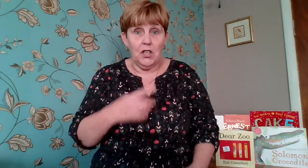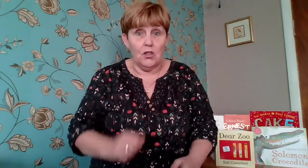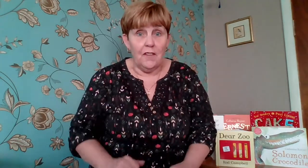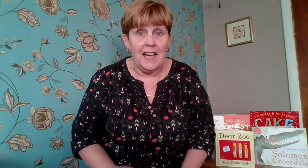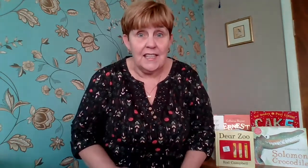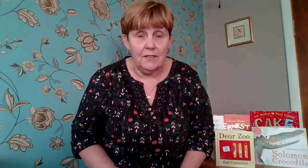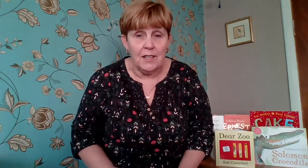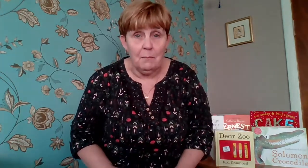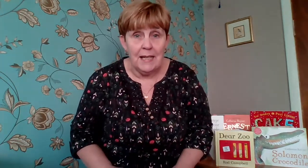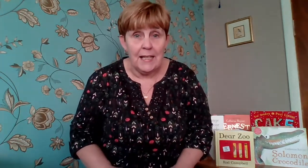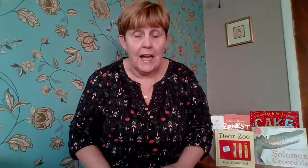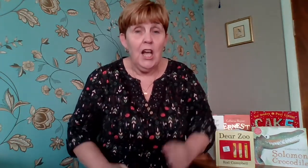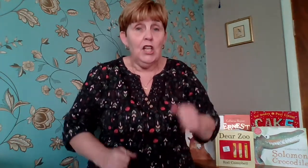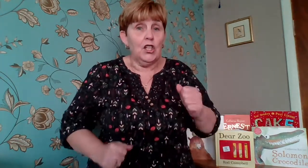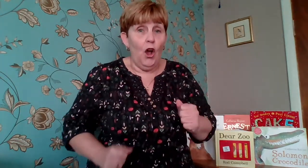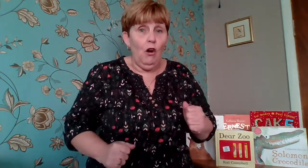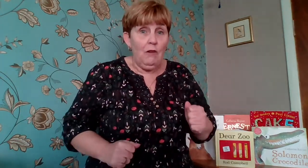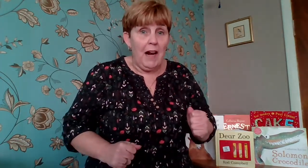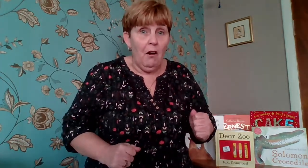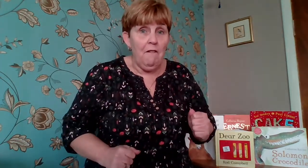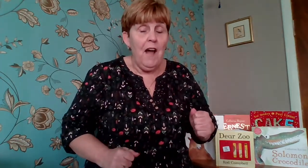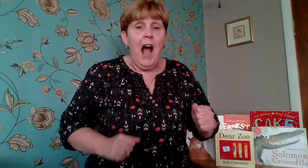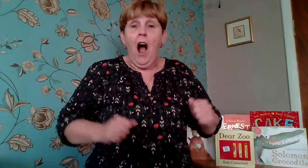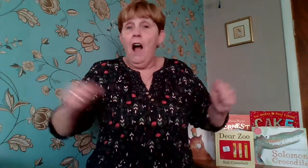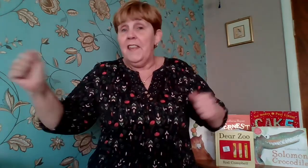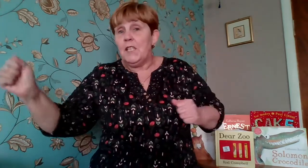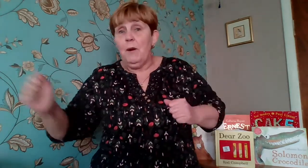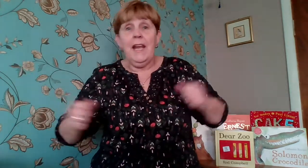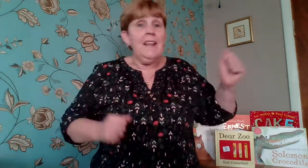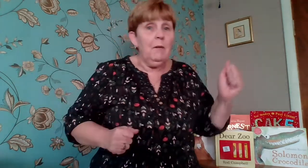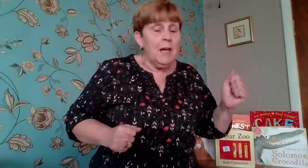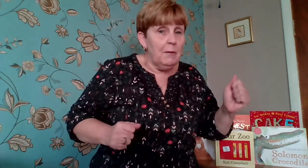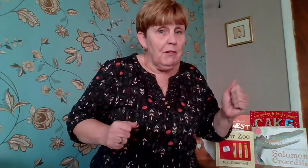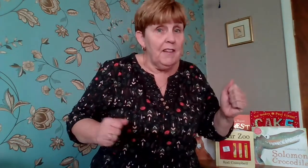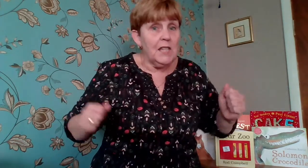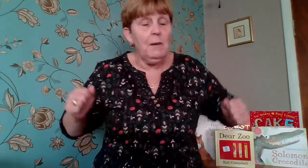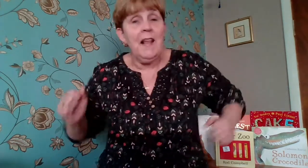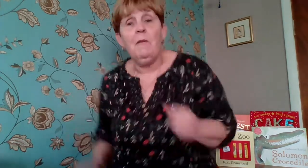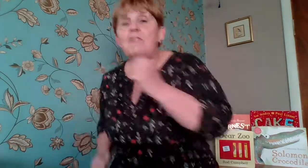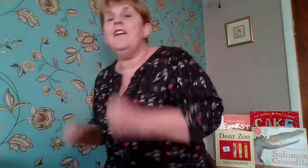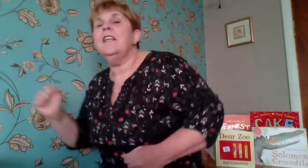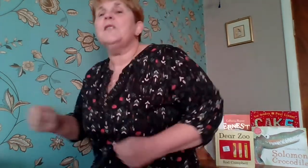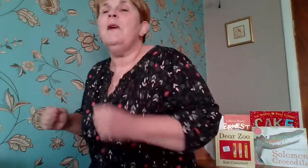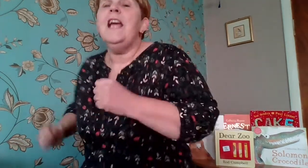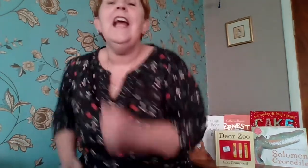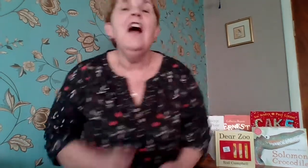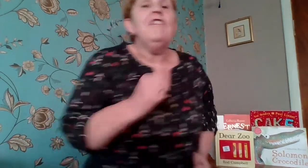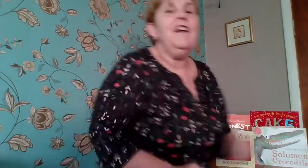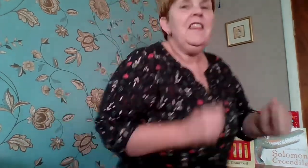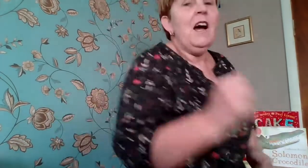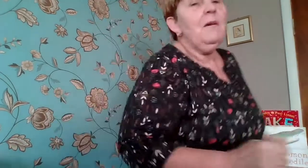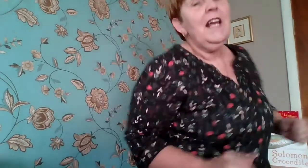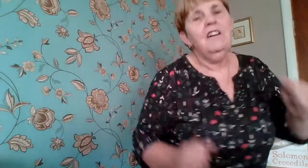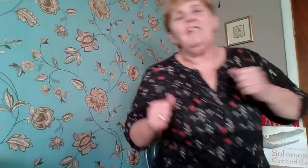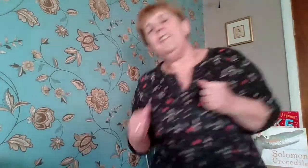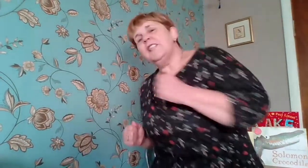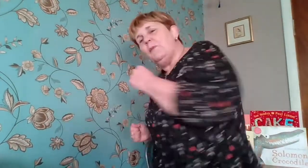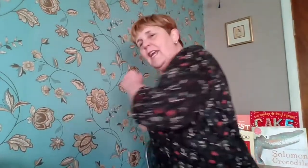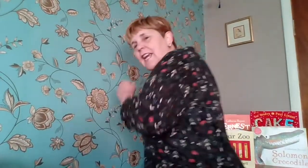thought that sounded amazing. So they all ran off. This way and that way, can we run this way and that way, run this way, run that way, run this way,